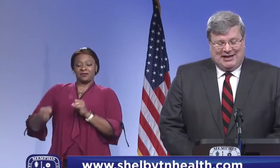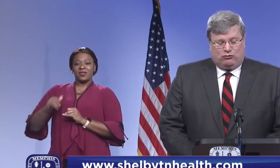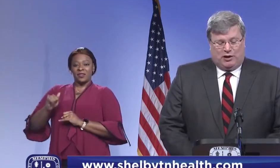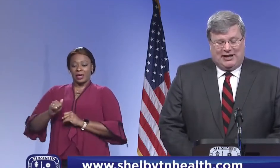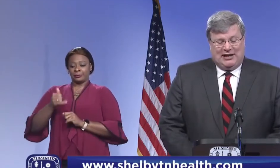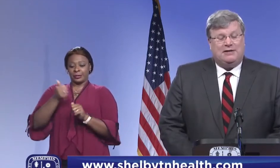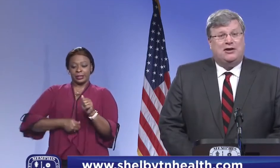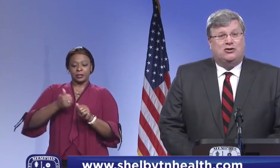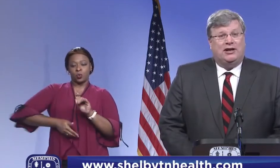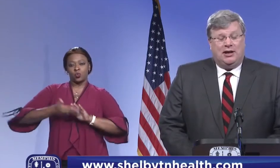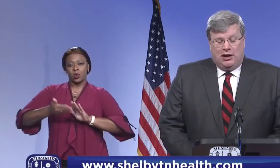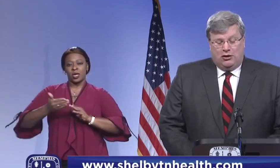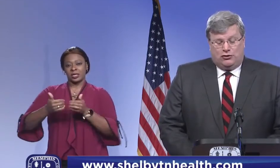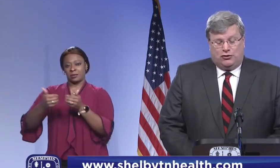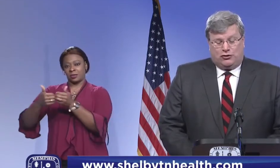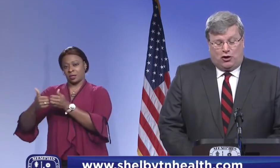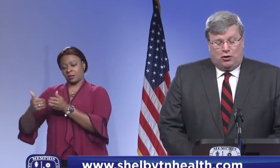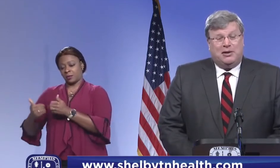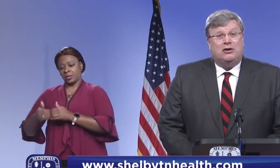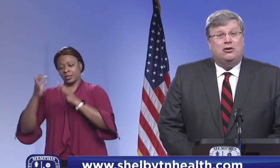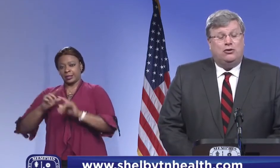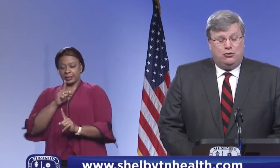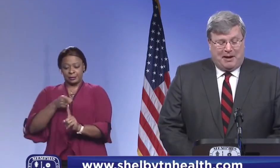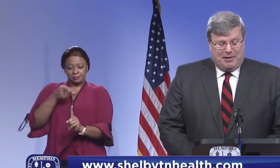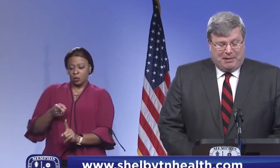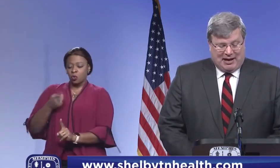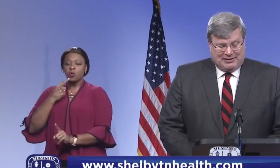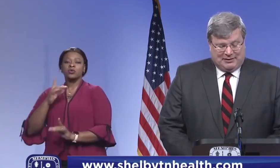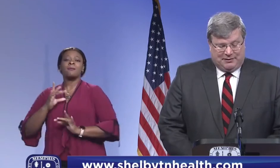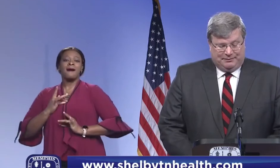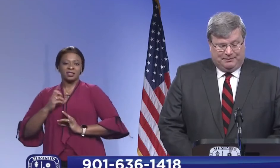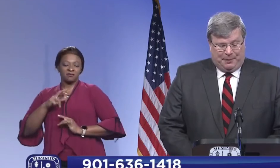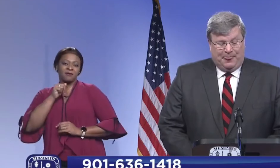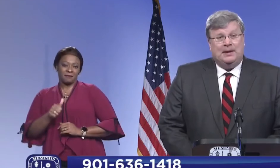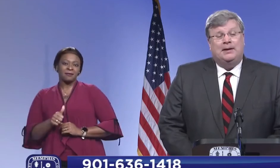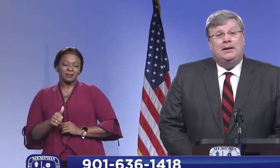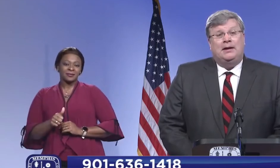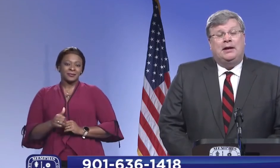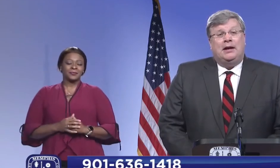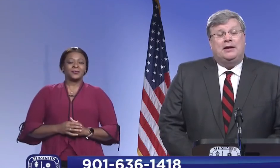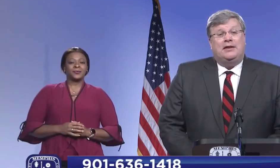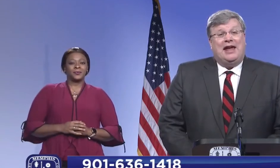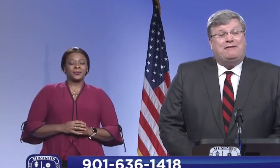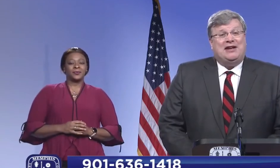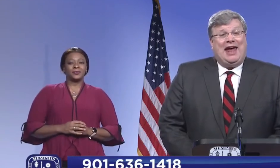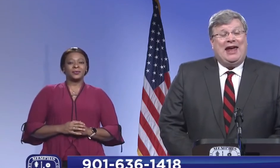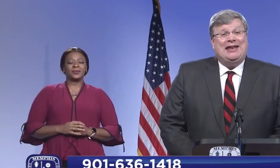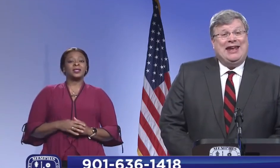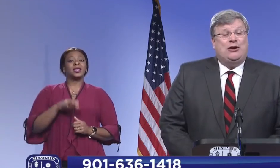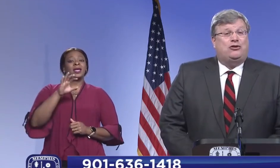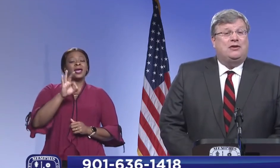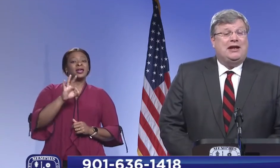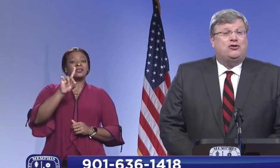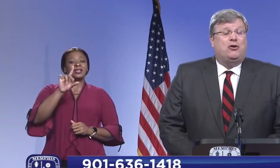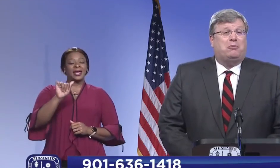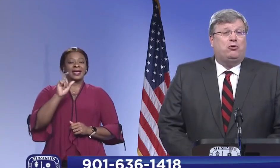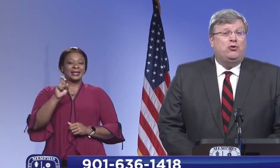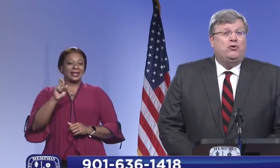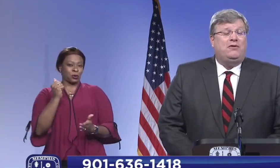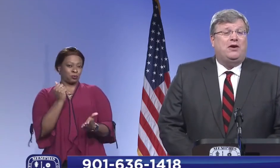then run individually to determine who may be positive. The FDA needs